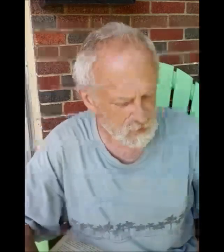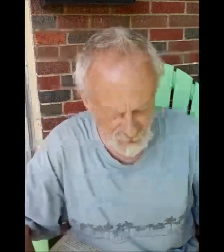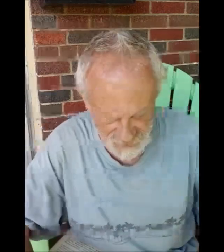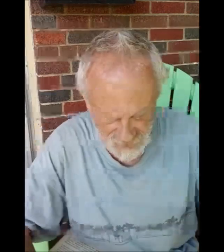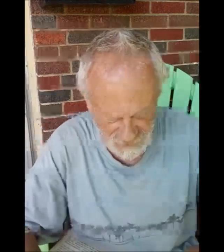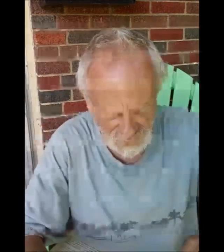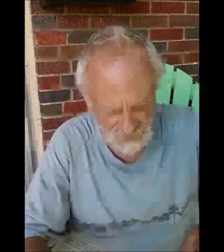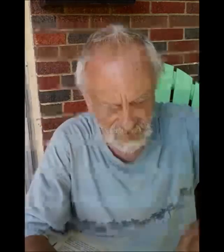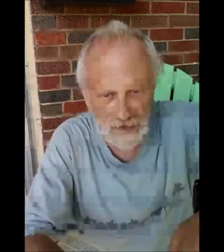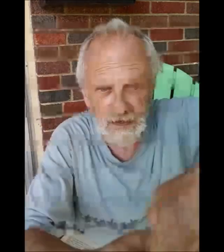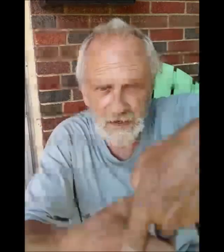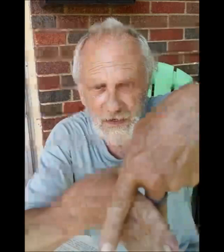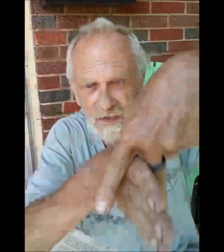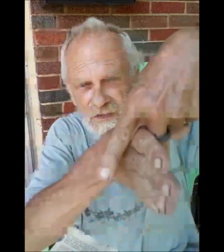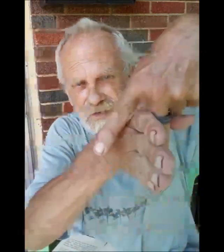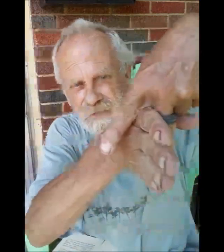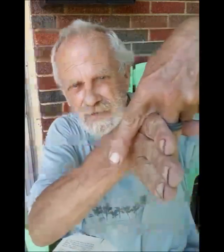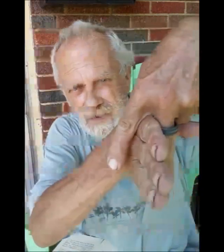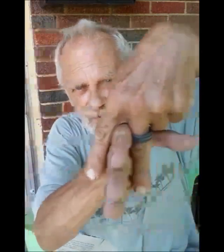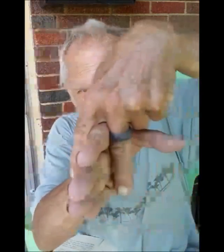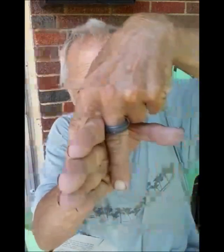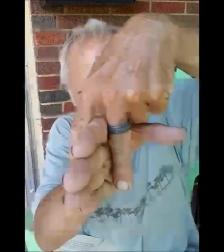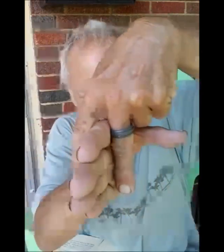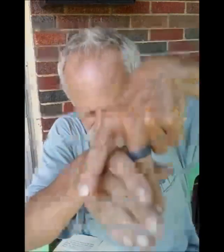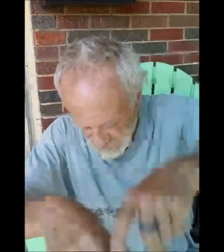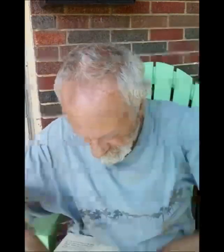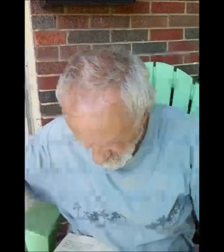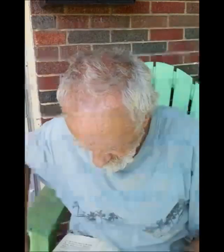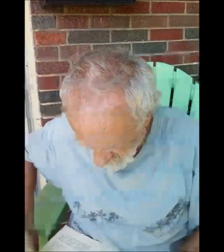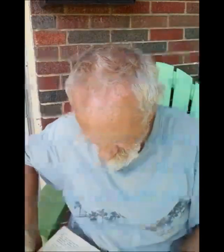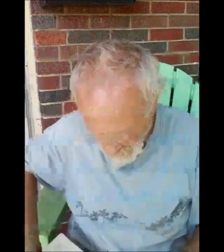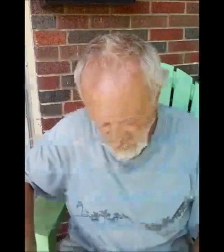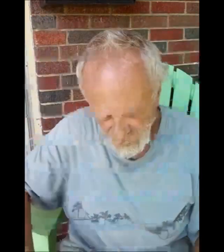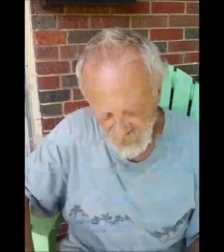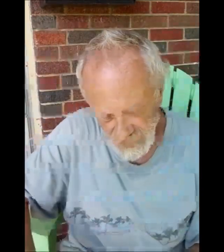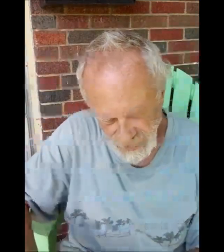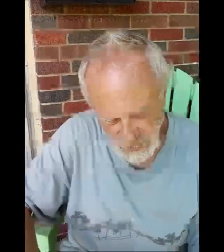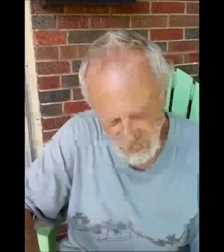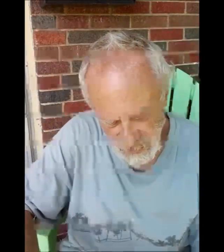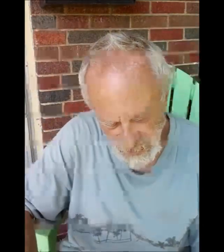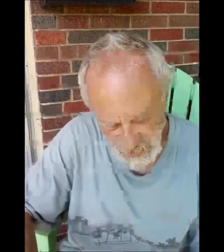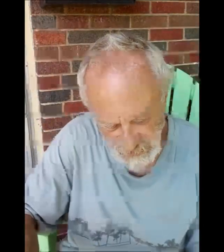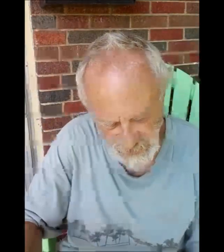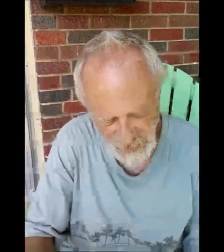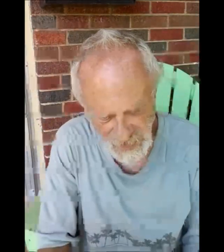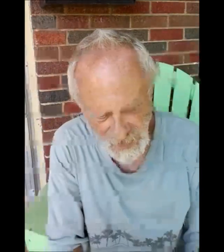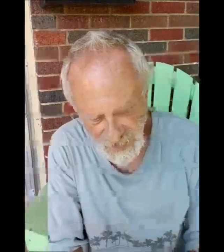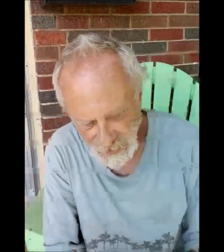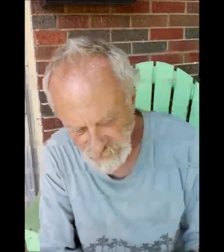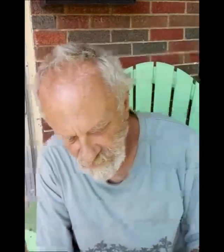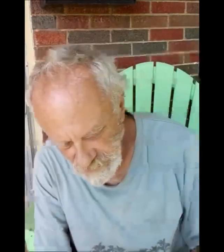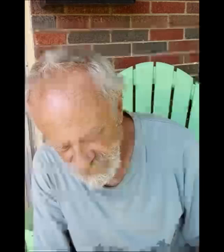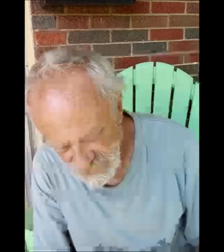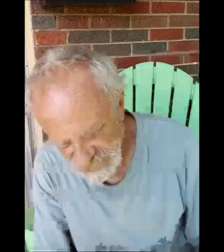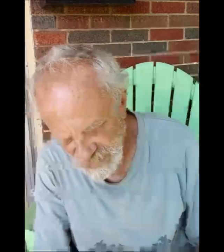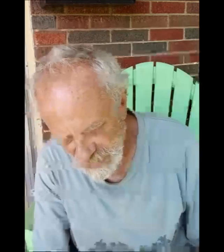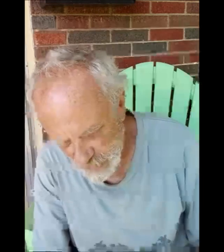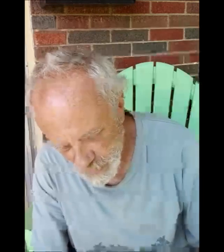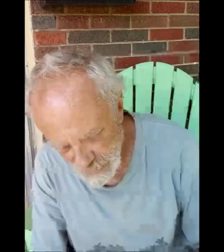would be something like this. Okay. So now your fingers can say a white